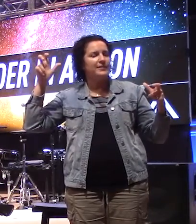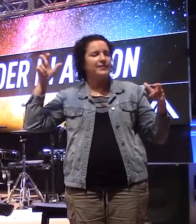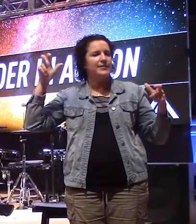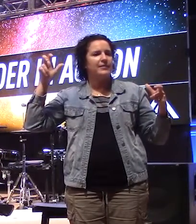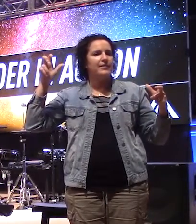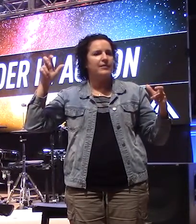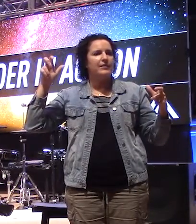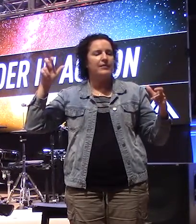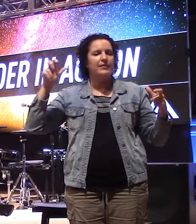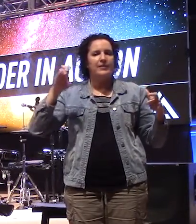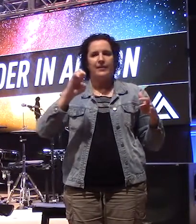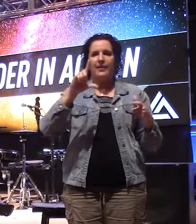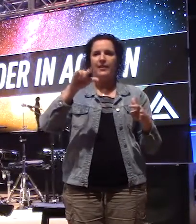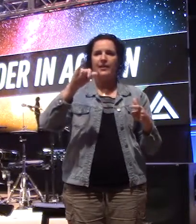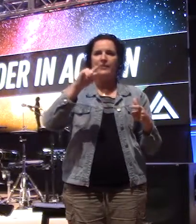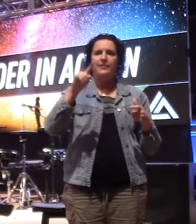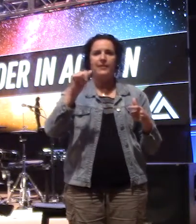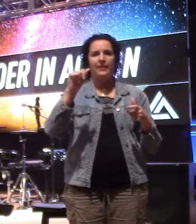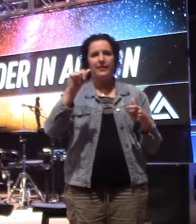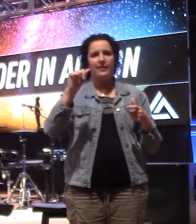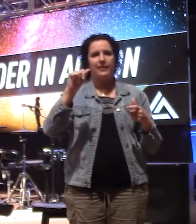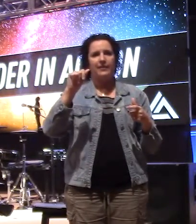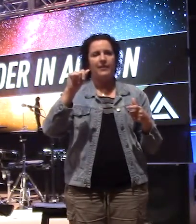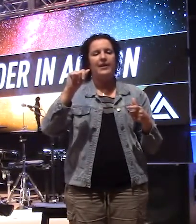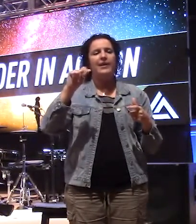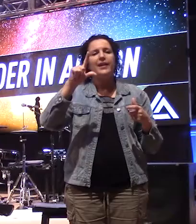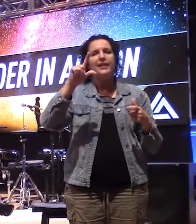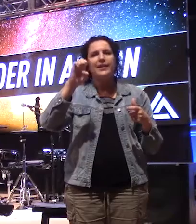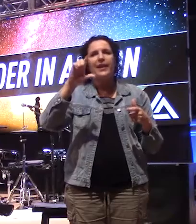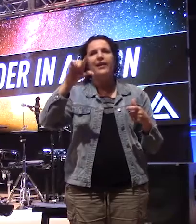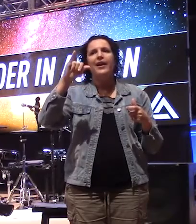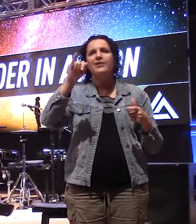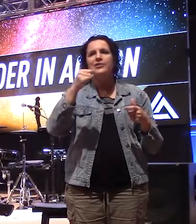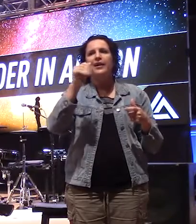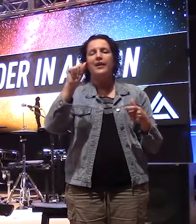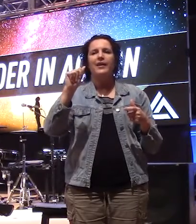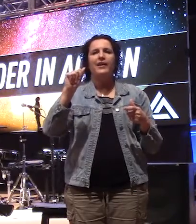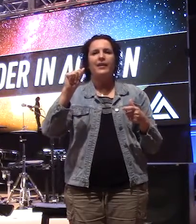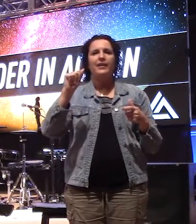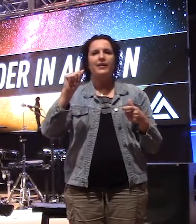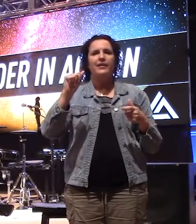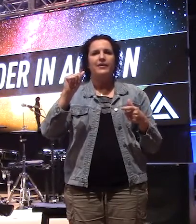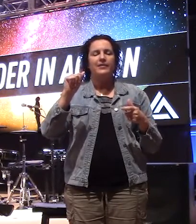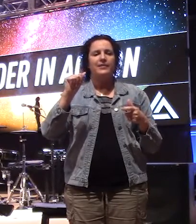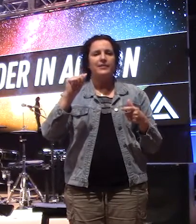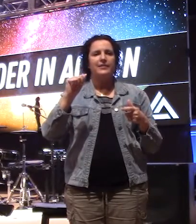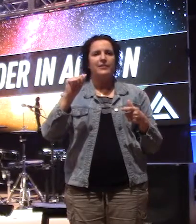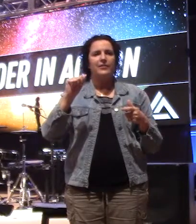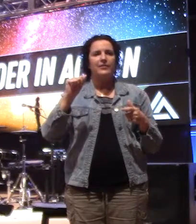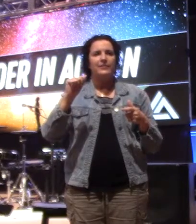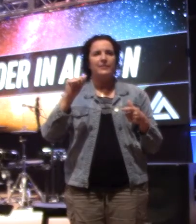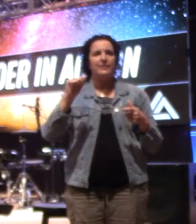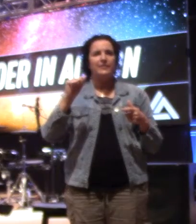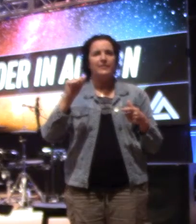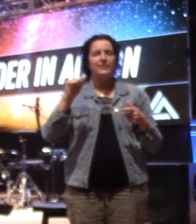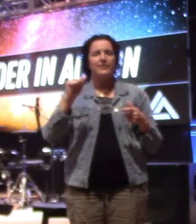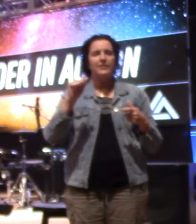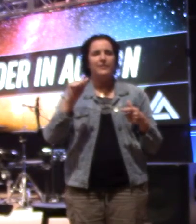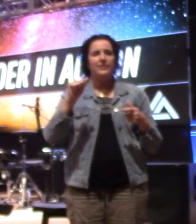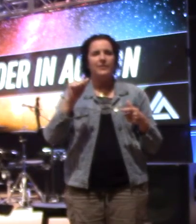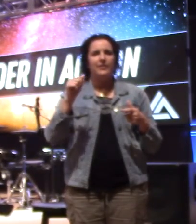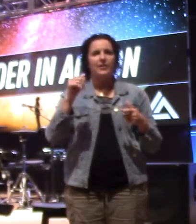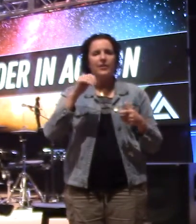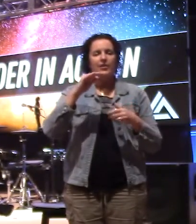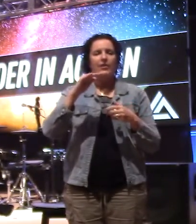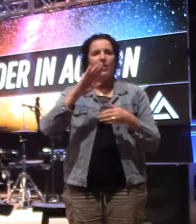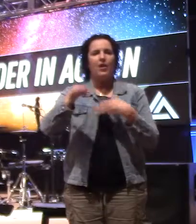and a strong wind came in 1 Kings, and God wasn't in this one, in the wind. An earthquake came, God wasn't in the earthquake. A fire came, and God wasn't in the